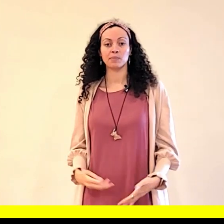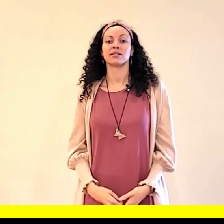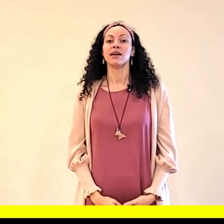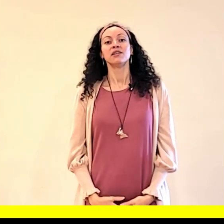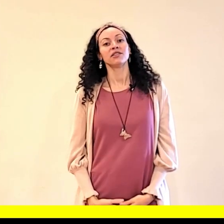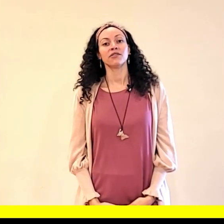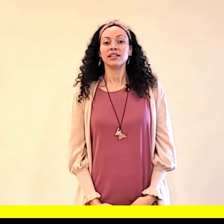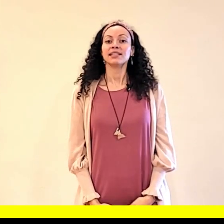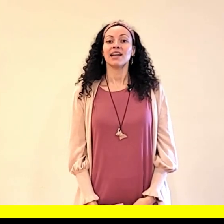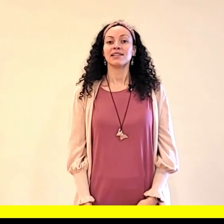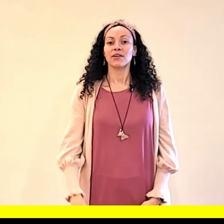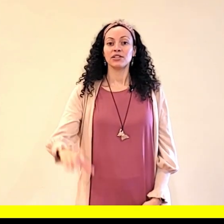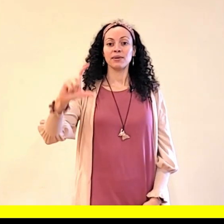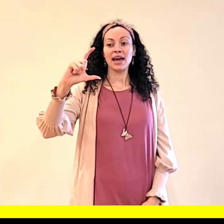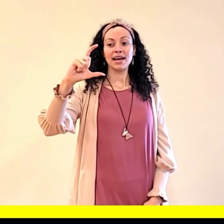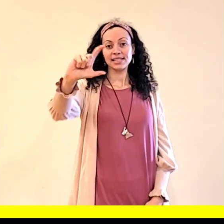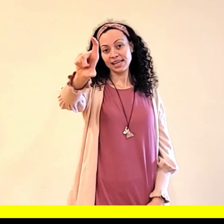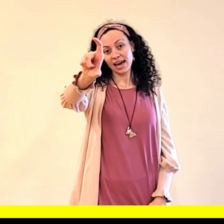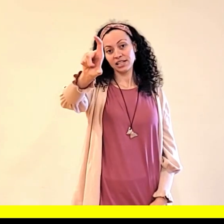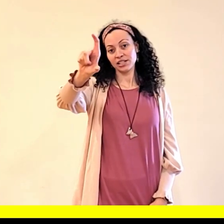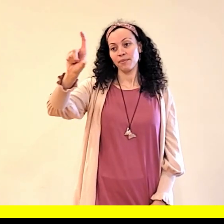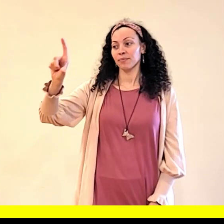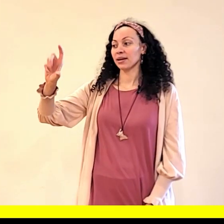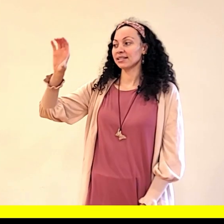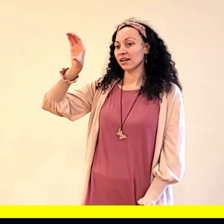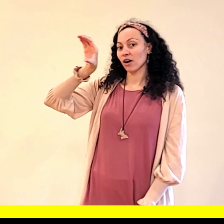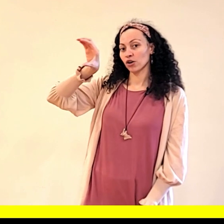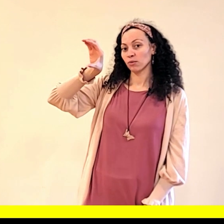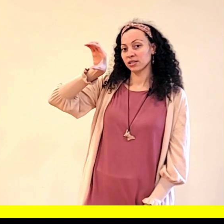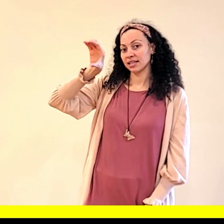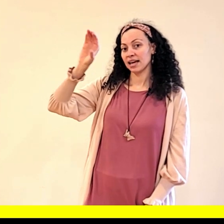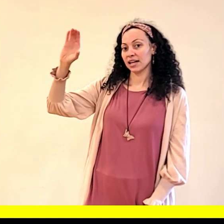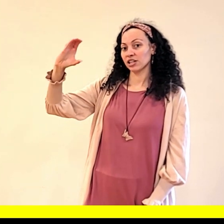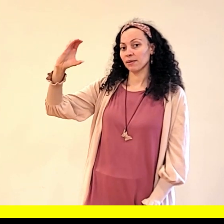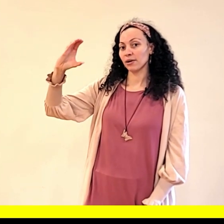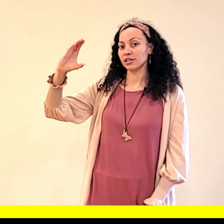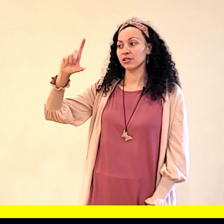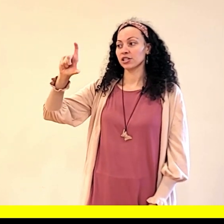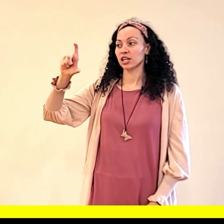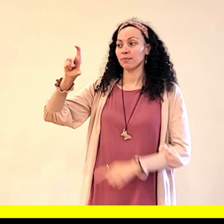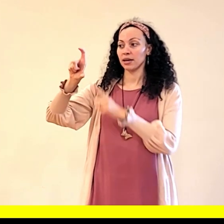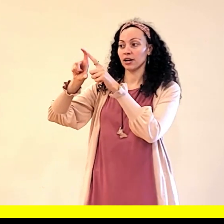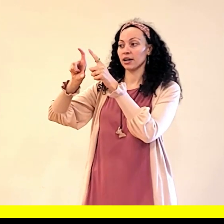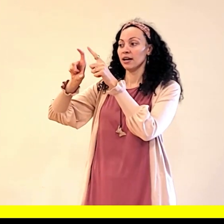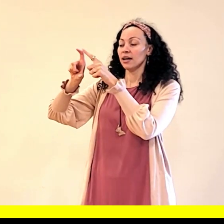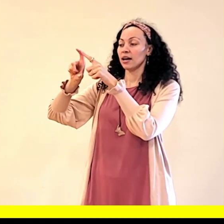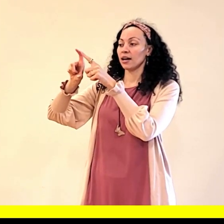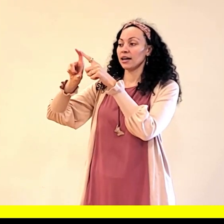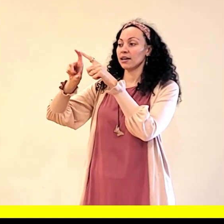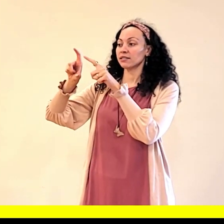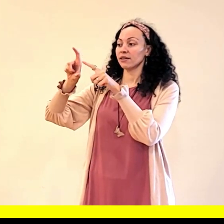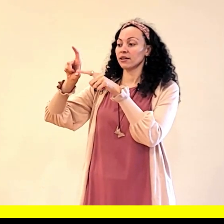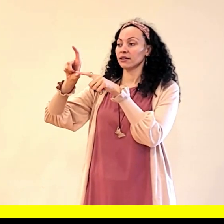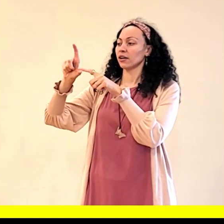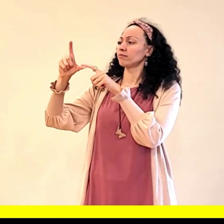our cops. So for this sign, it's going to be a C hand shape, but instead of our normal C hand shape that we do, it's just going to be your